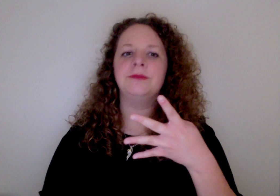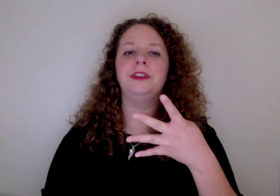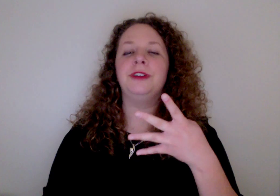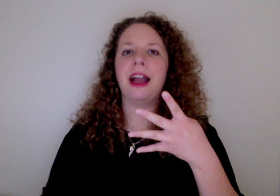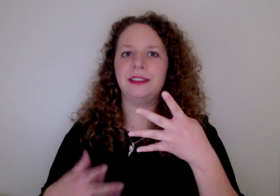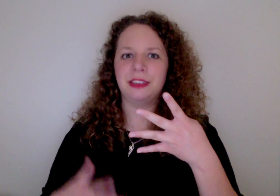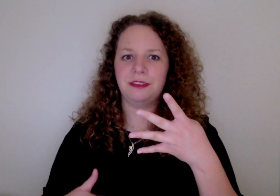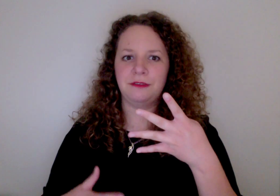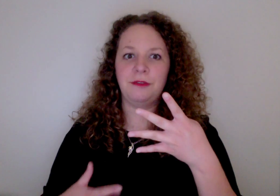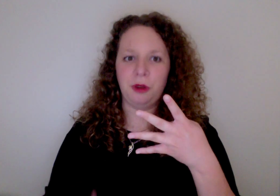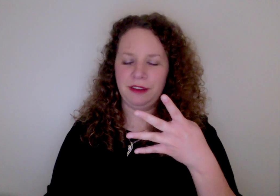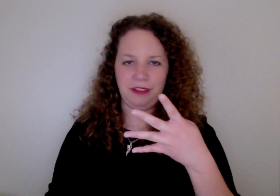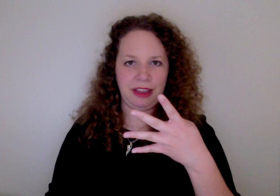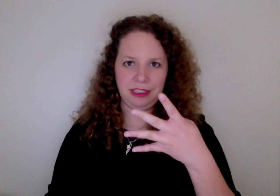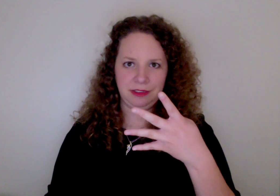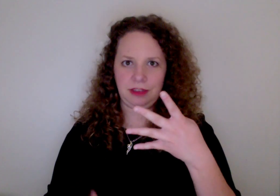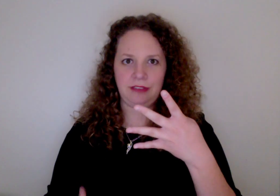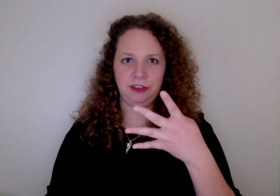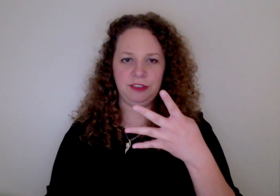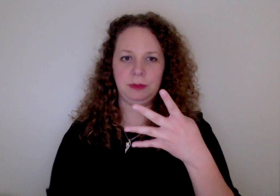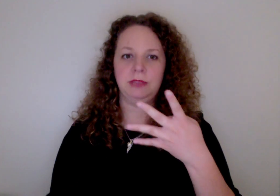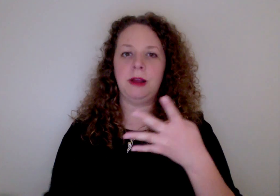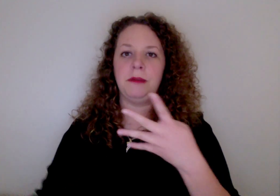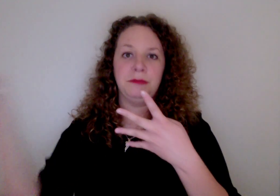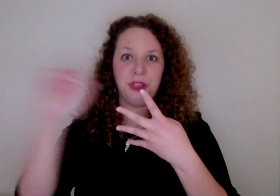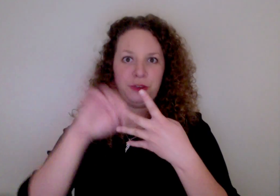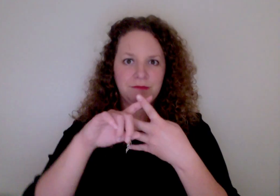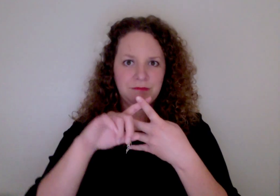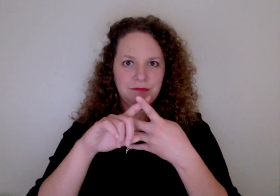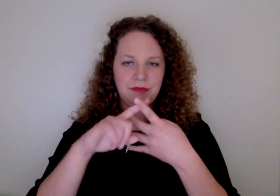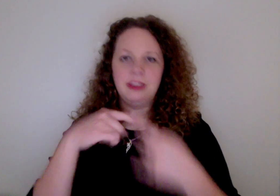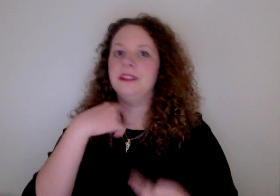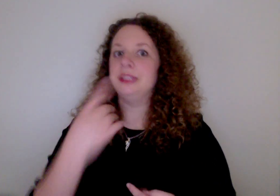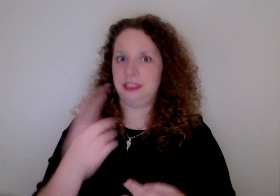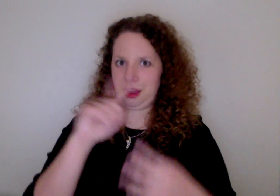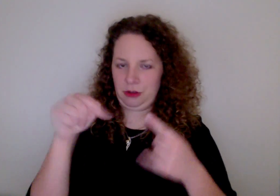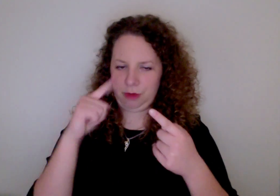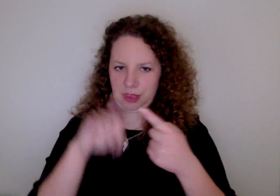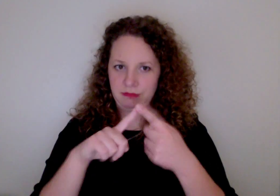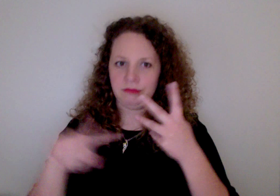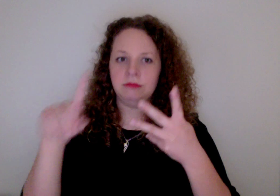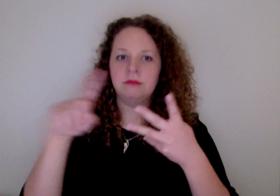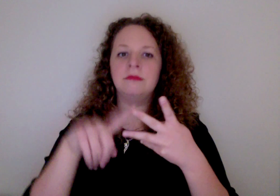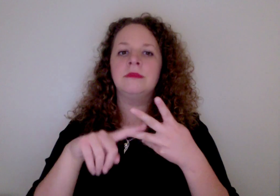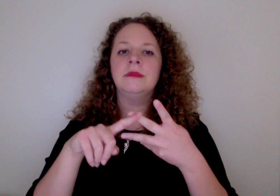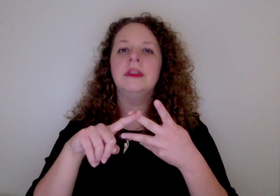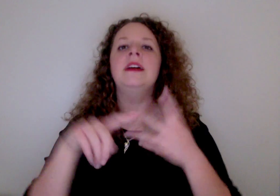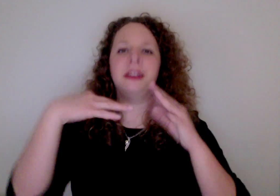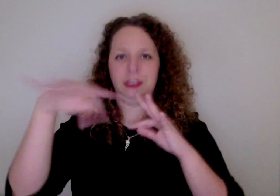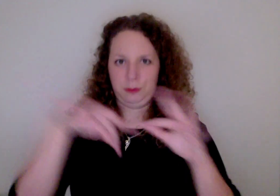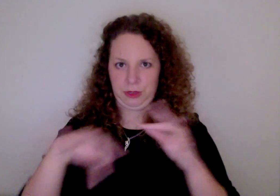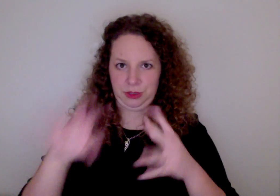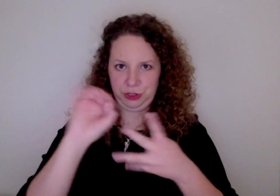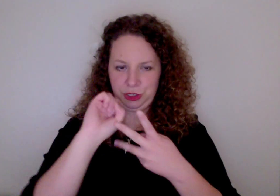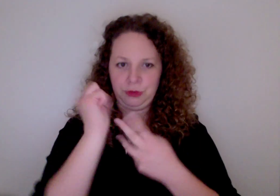you're asking for advice after you've explained the problem. So tell when, explain the